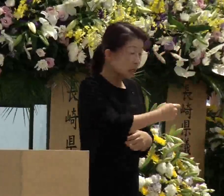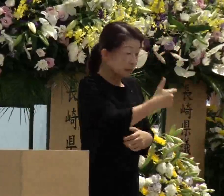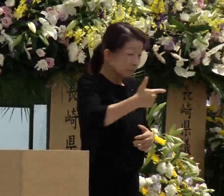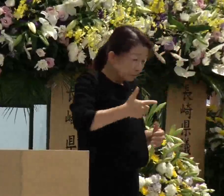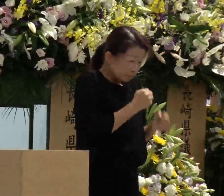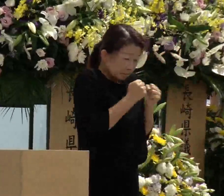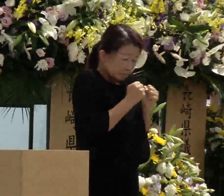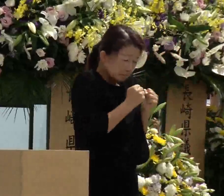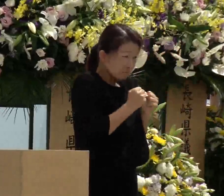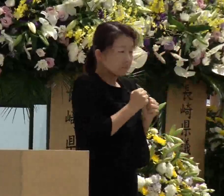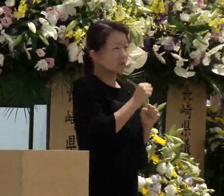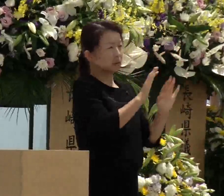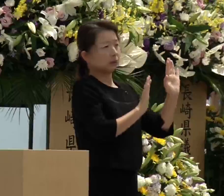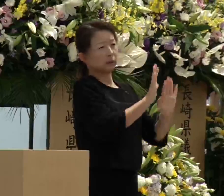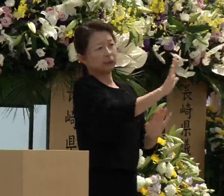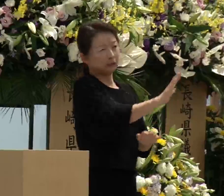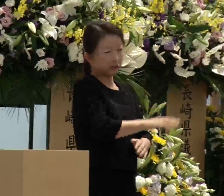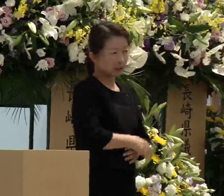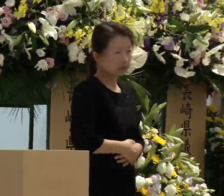mankind.